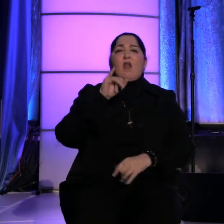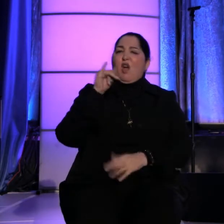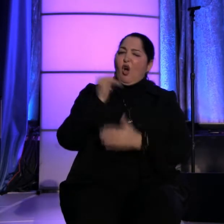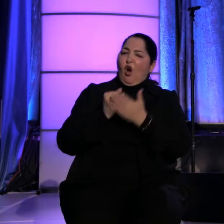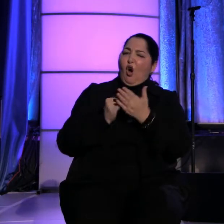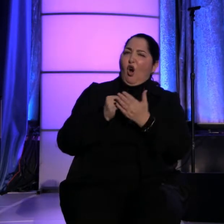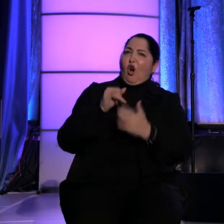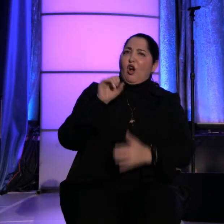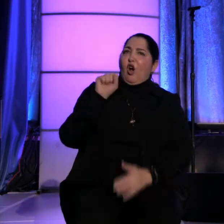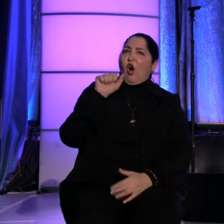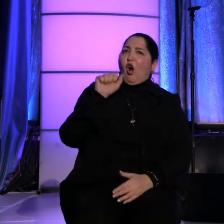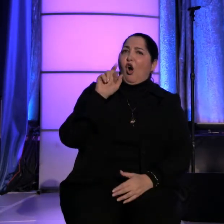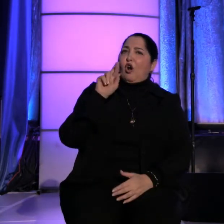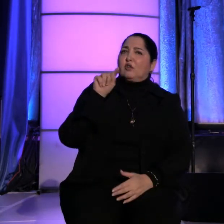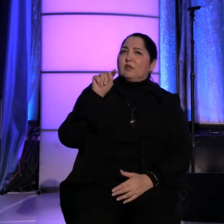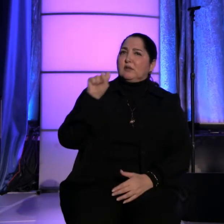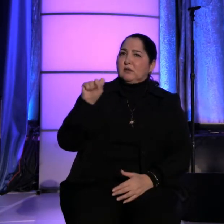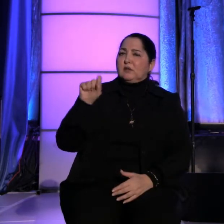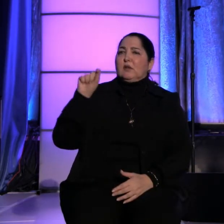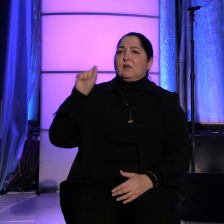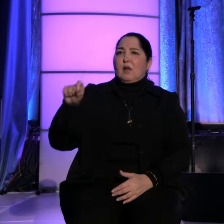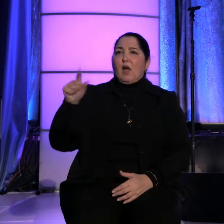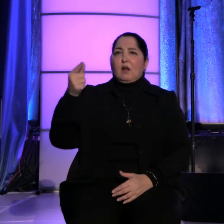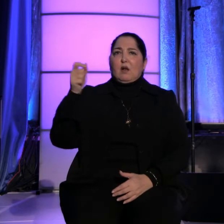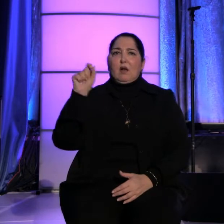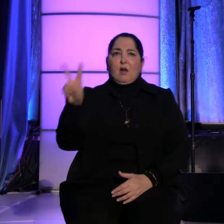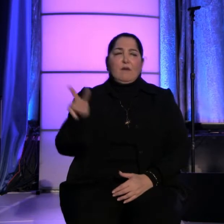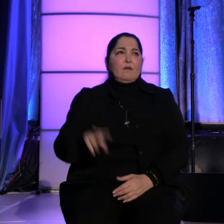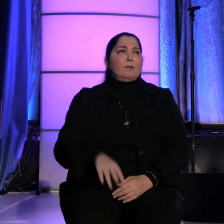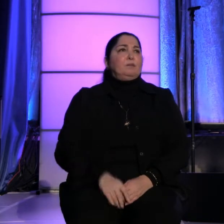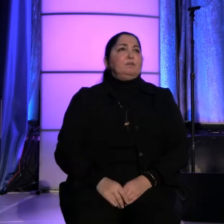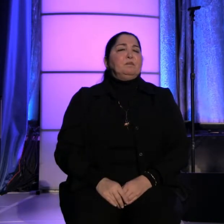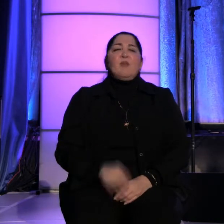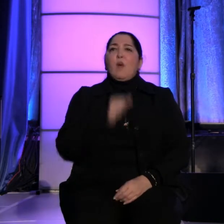we're not talking just about the economic impact of the arts.